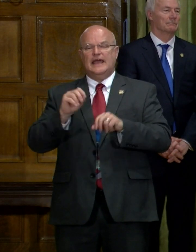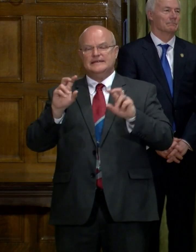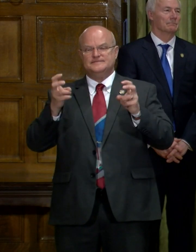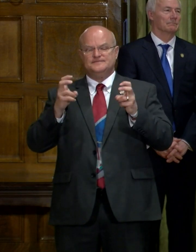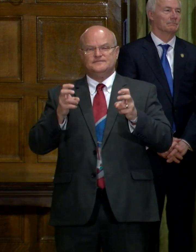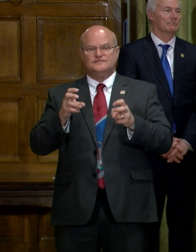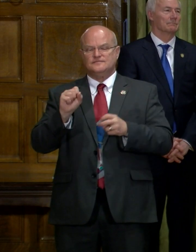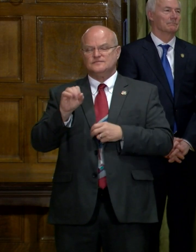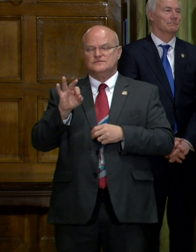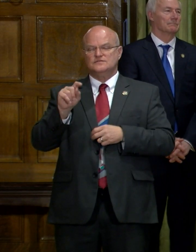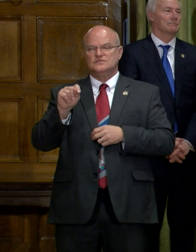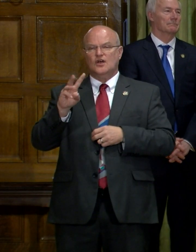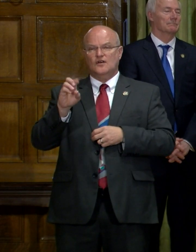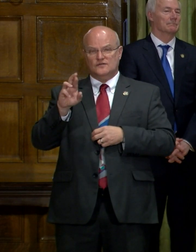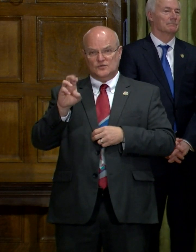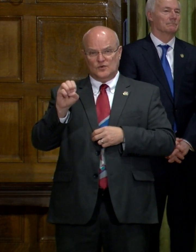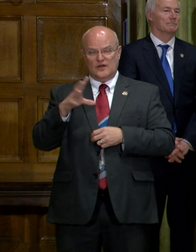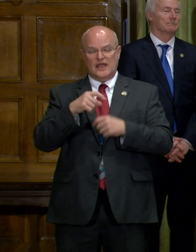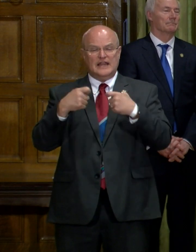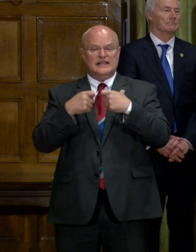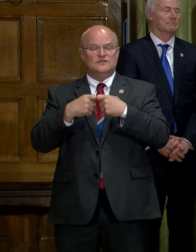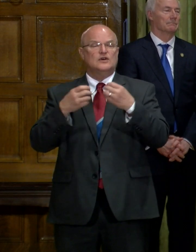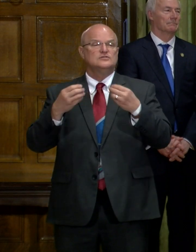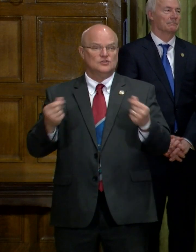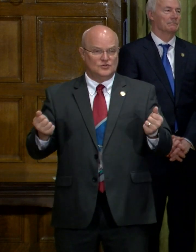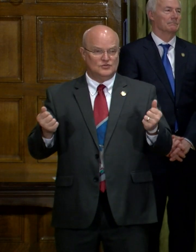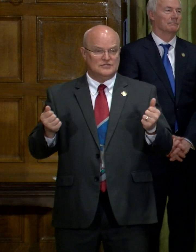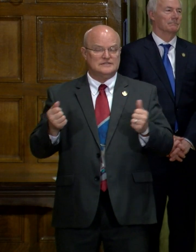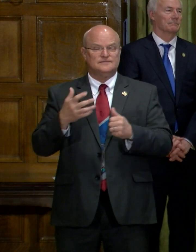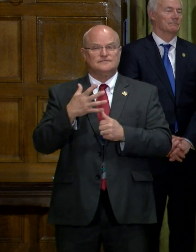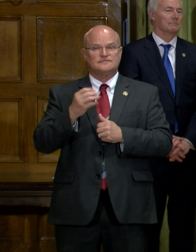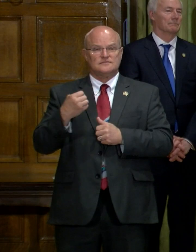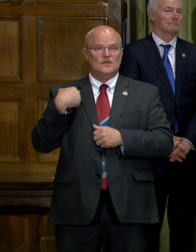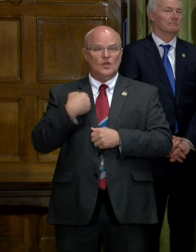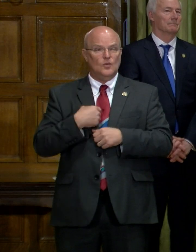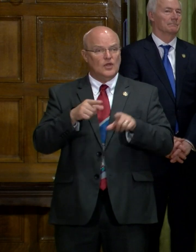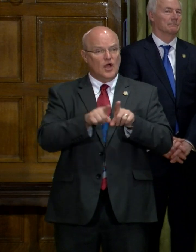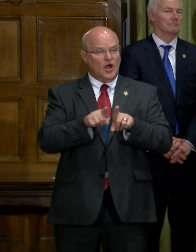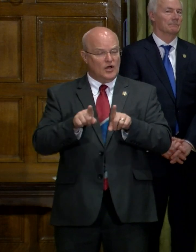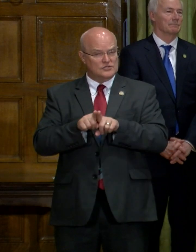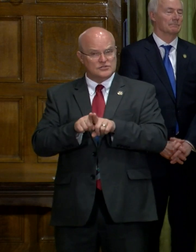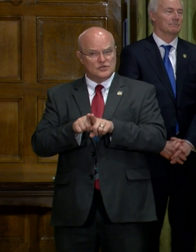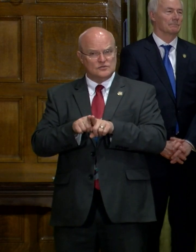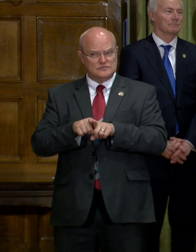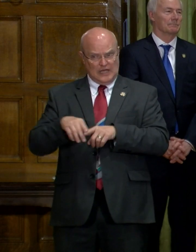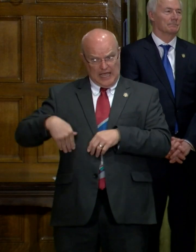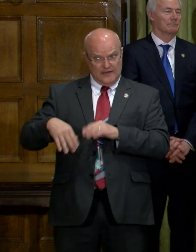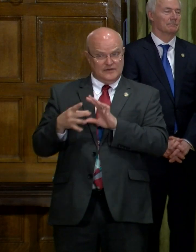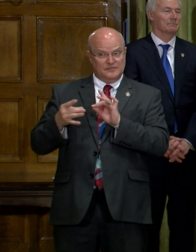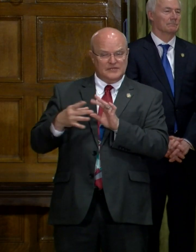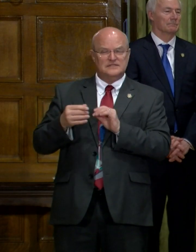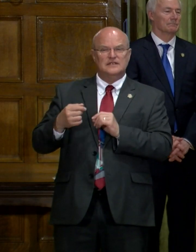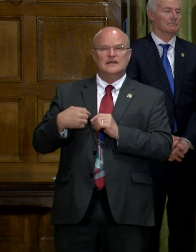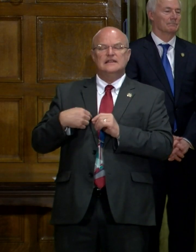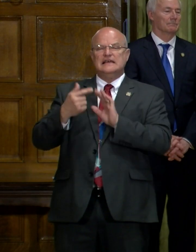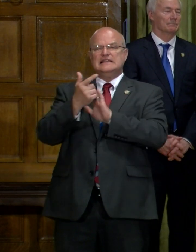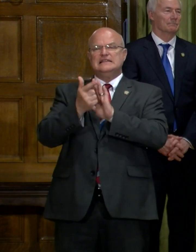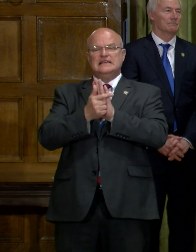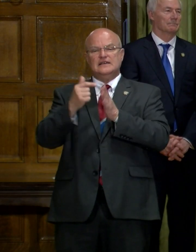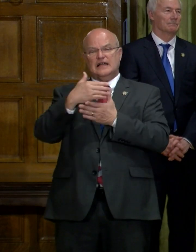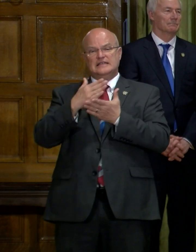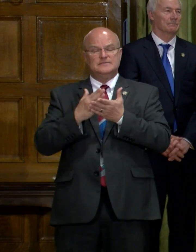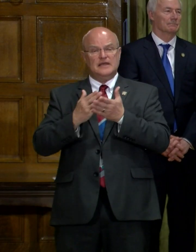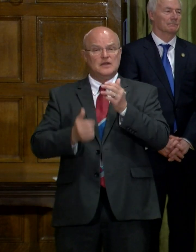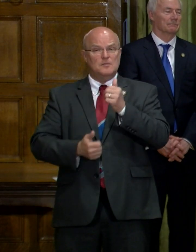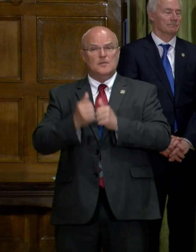of software solutions, electronic solutions, and we also, I haven't mentioned the sort of legal